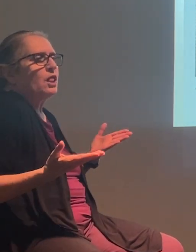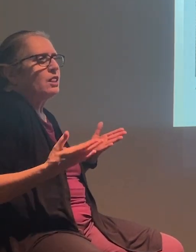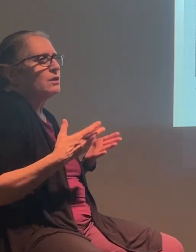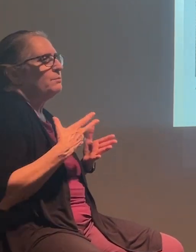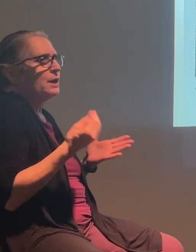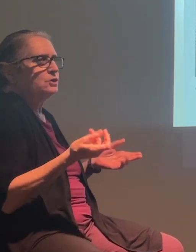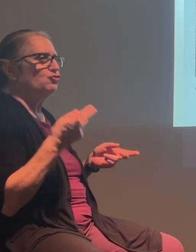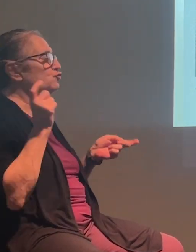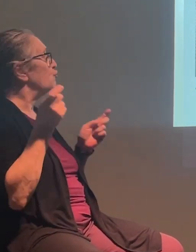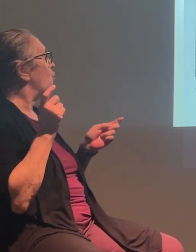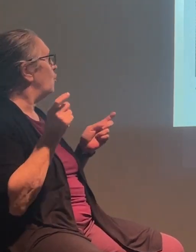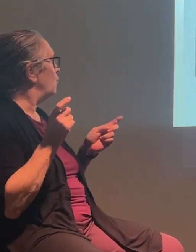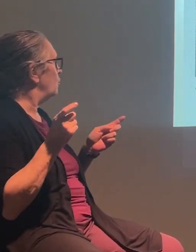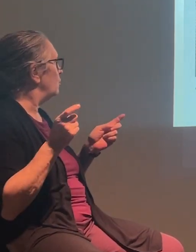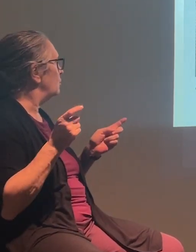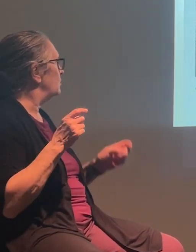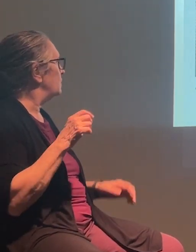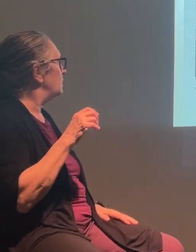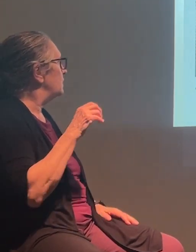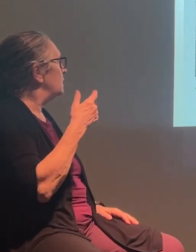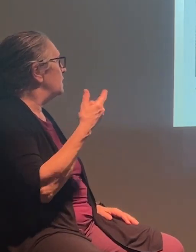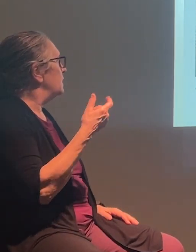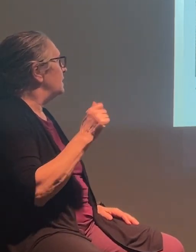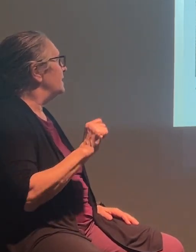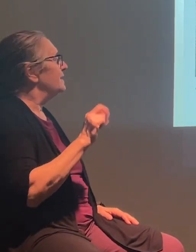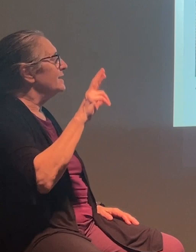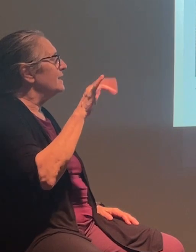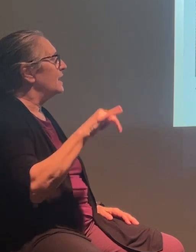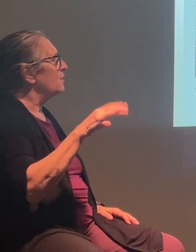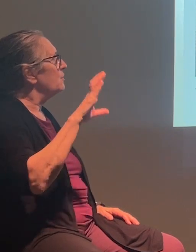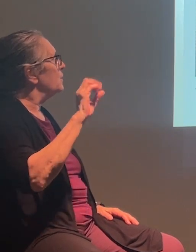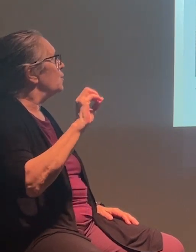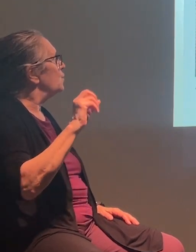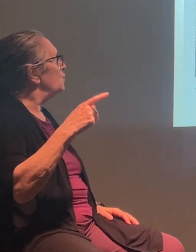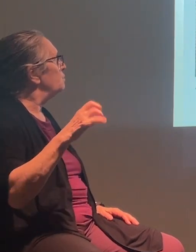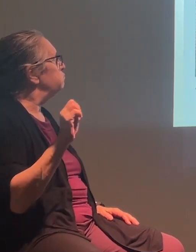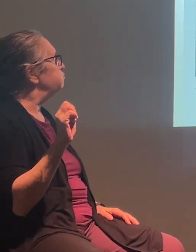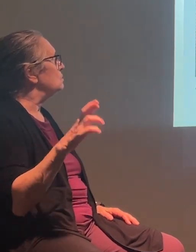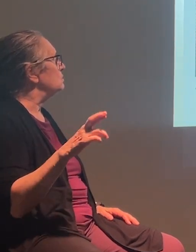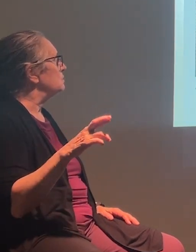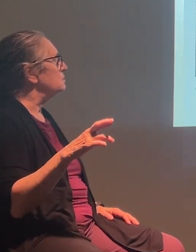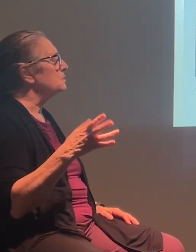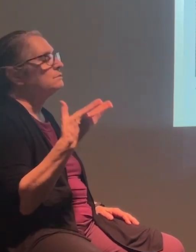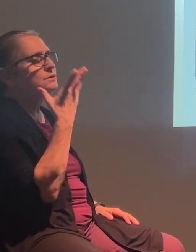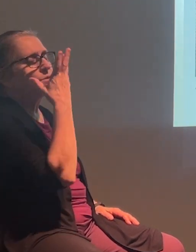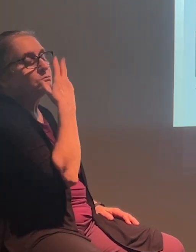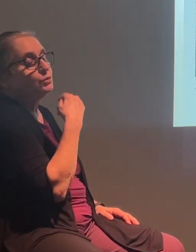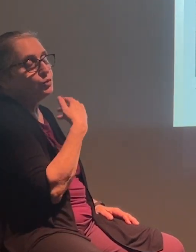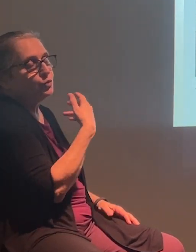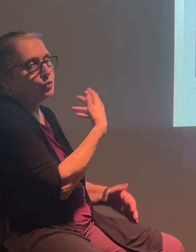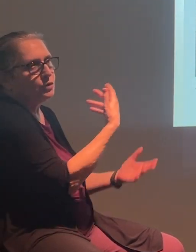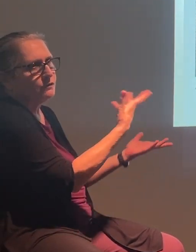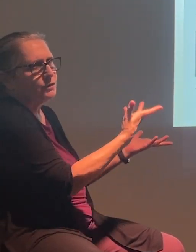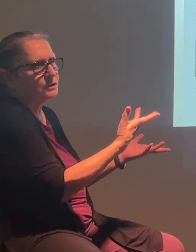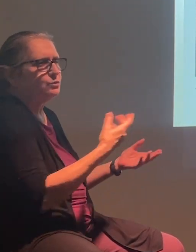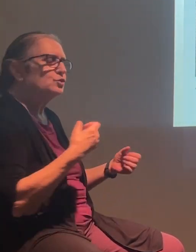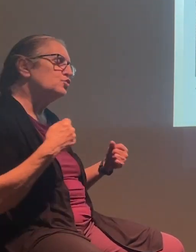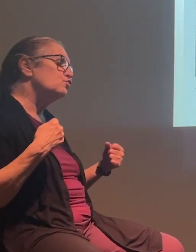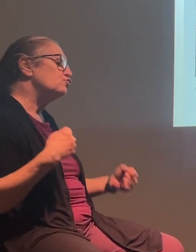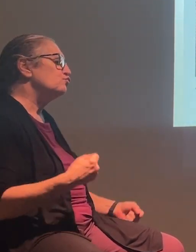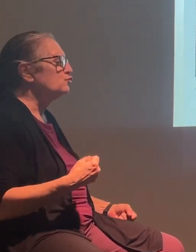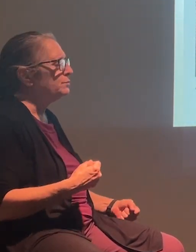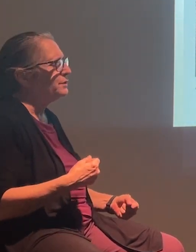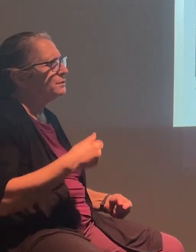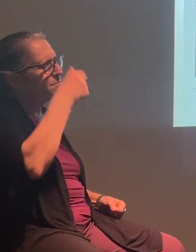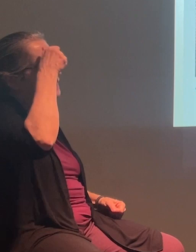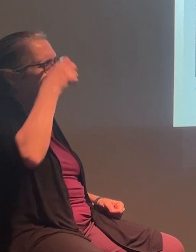Cooper, Cole Porter mentioned him in a song because he was known for being that beautiful. Like, you have all those references. He was super masculine,